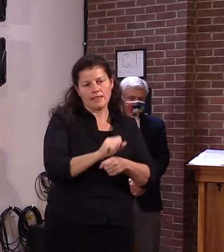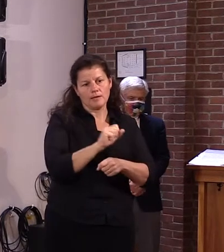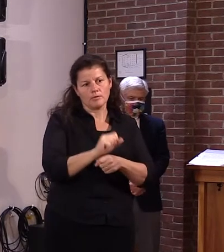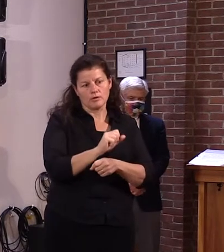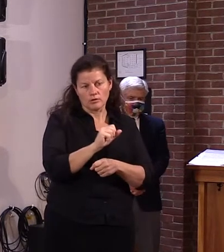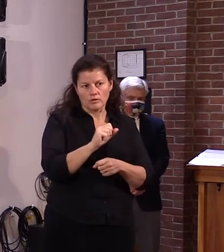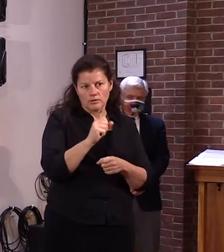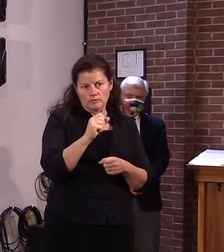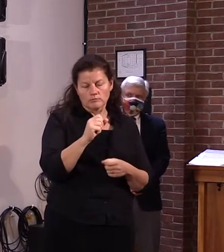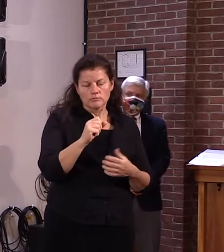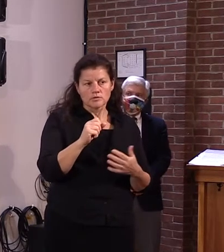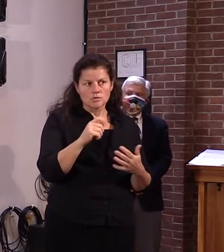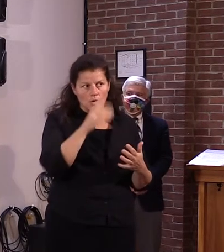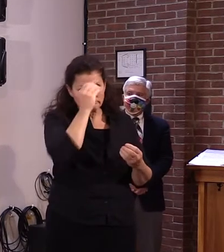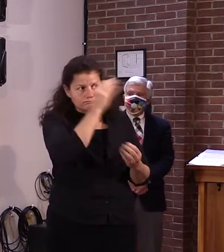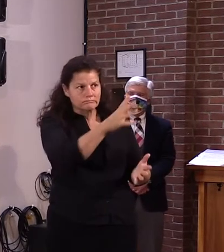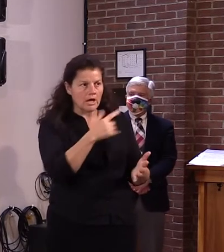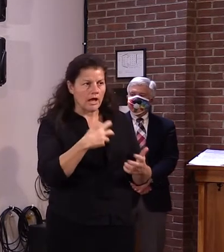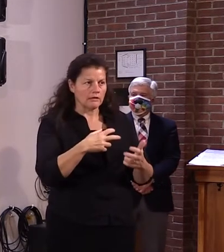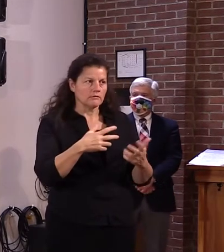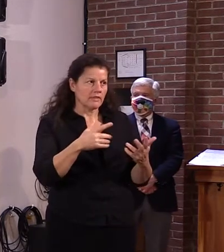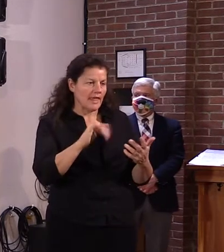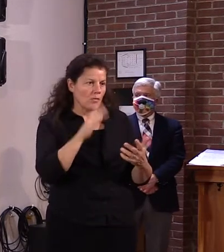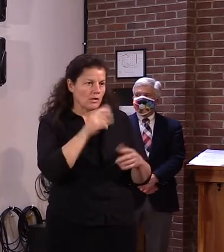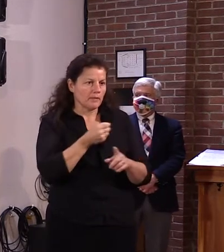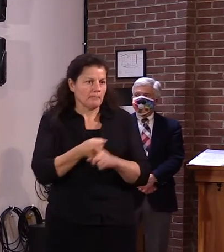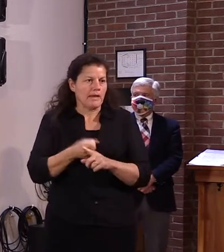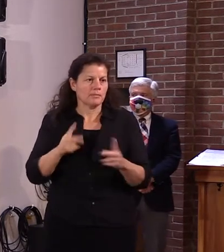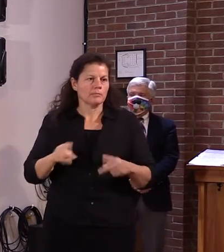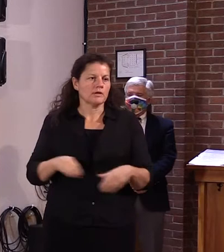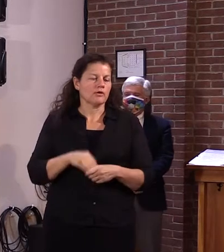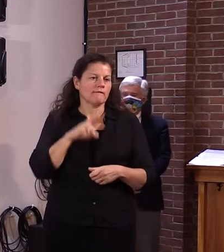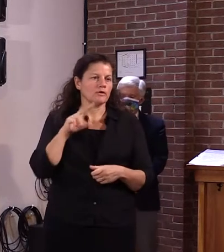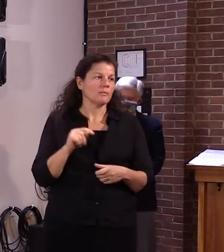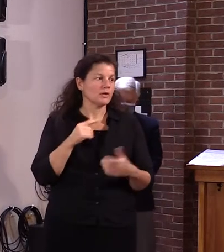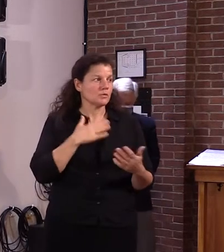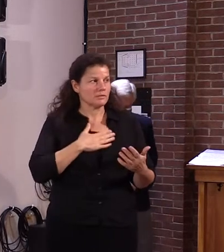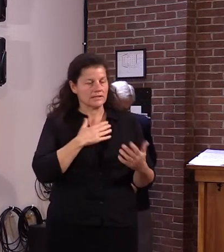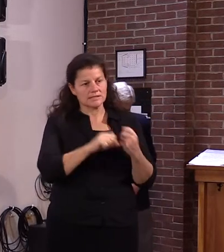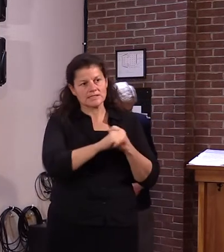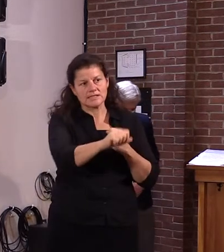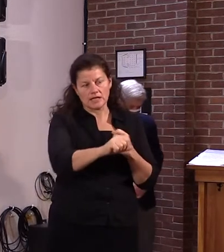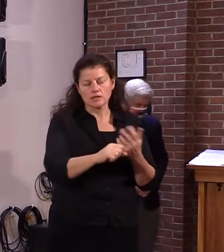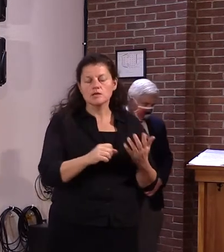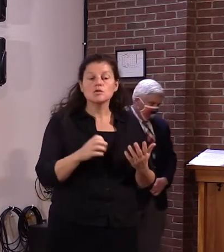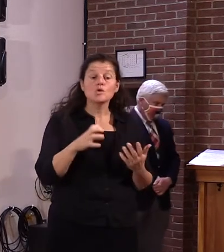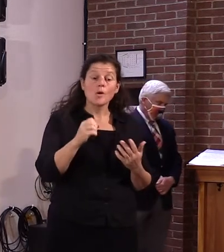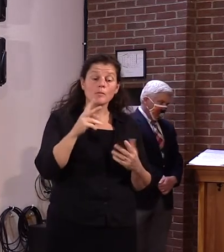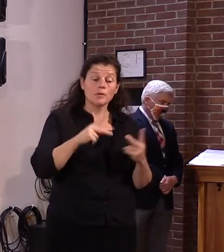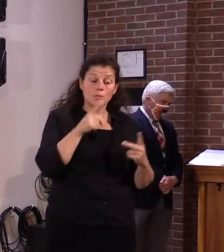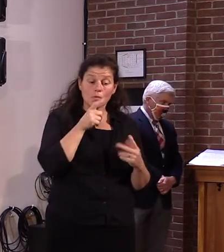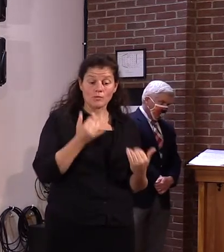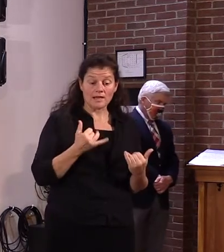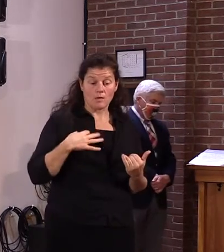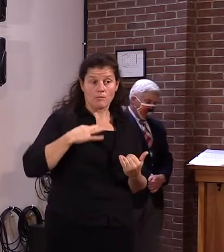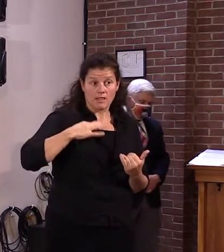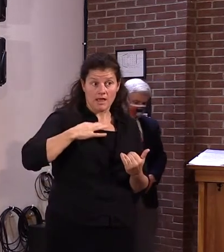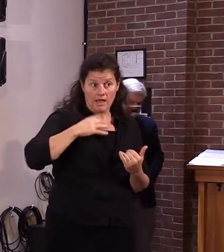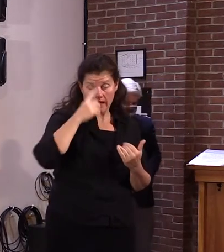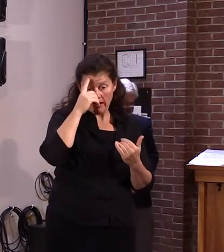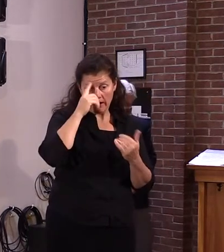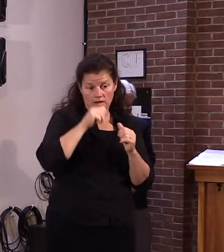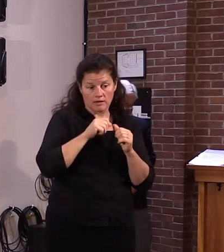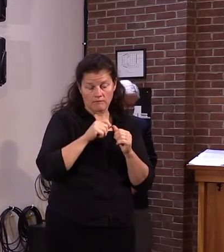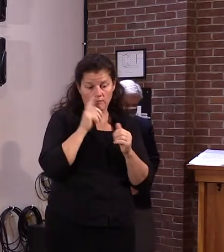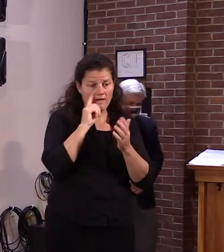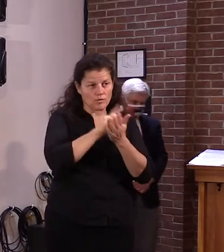it is something we are monitoring very closely, and as people move through the weekly filing process, they will